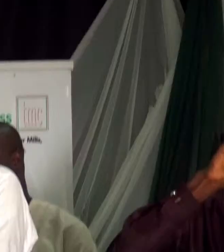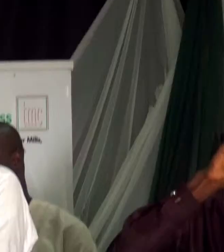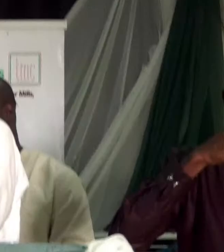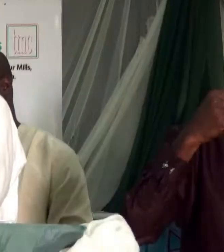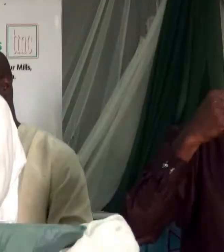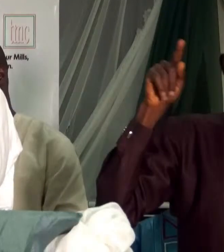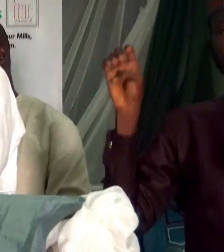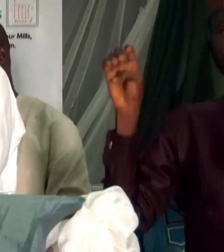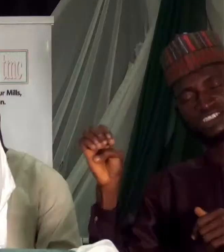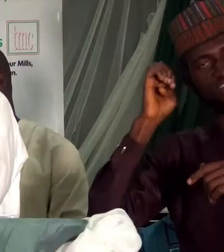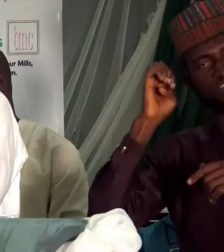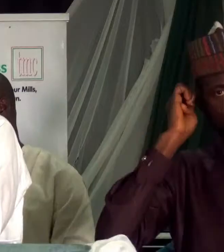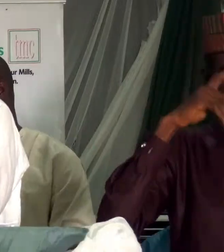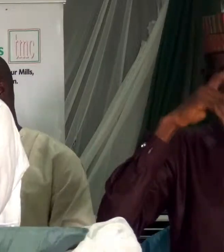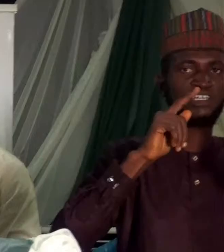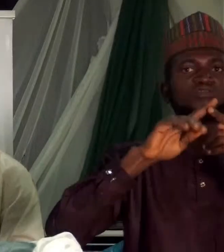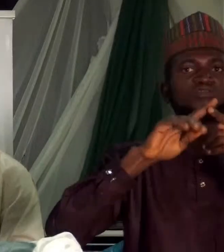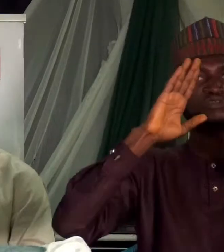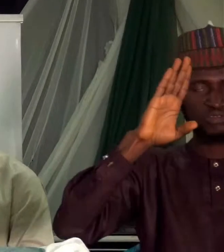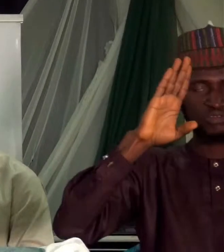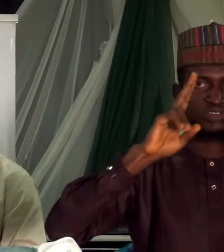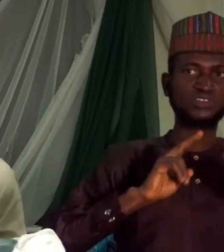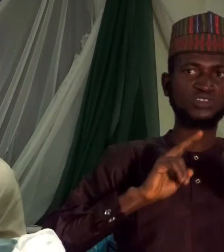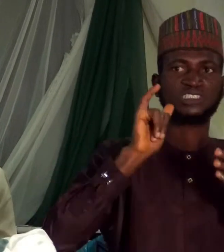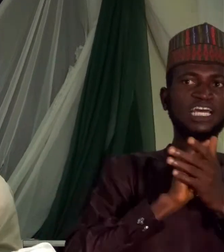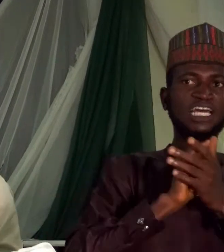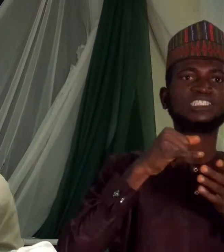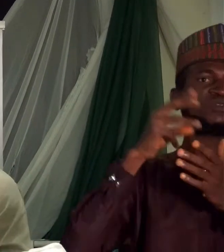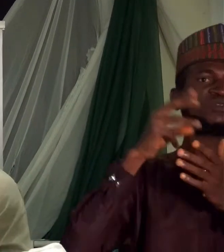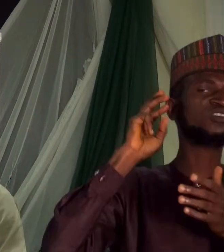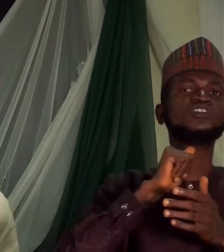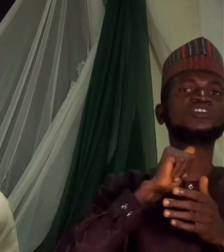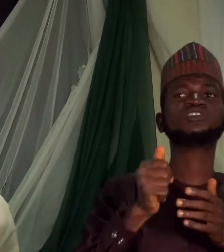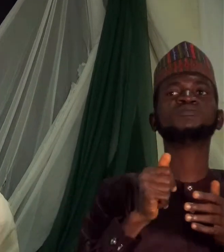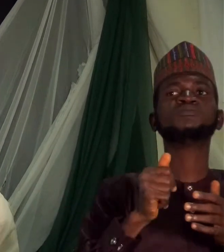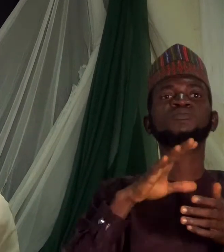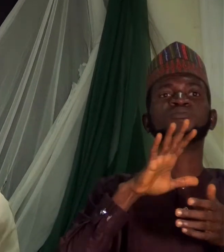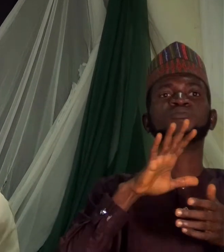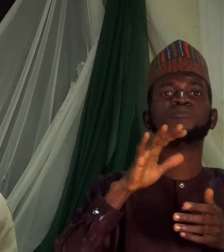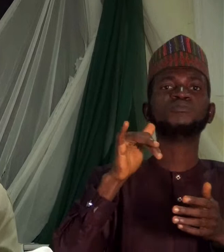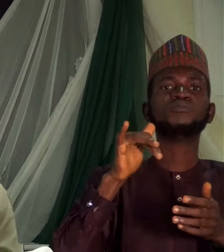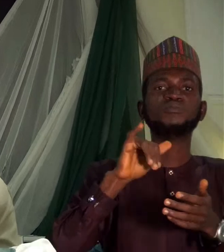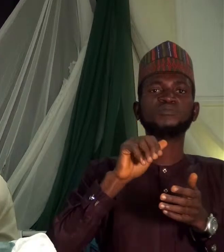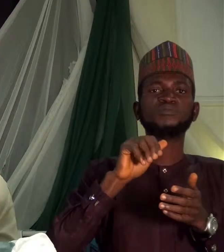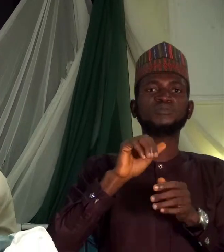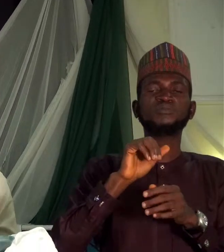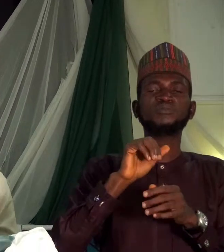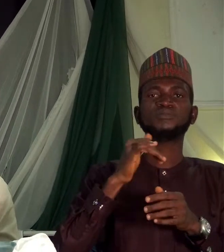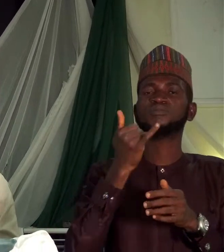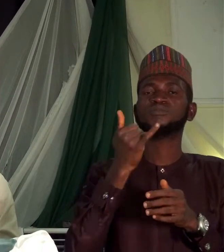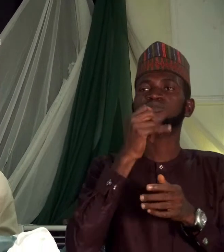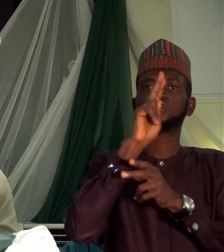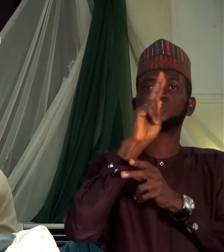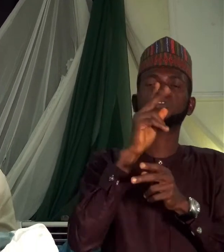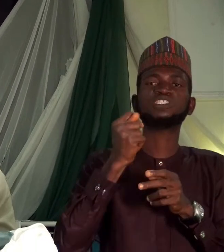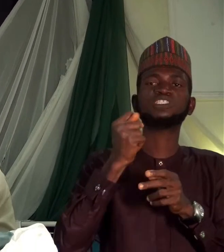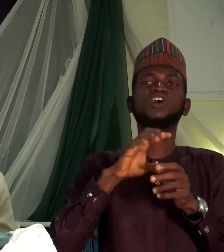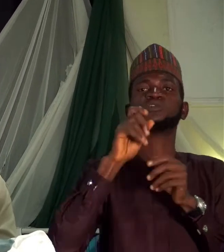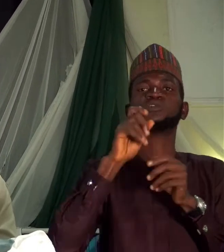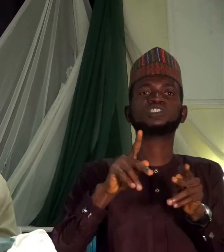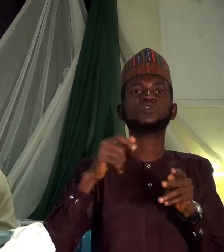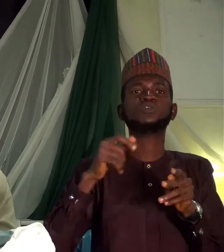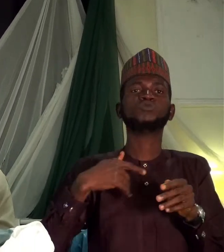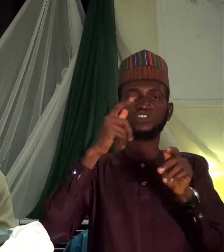yago boya ninu agbe kale boya ninu ijuwe sugbon bi n ba se ki wa e ba n fi fe